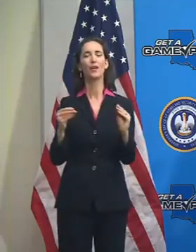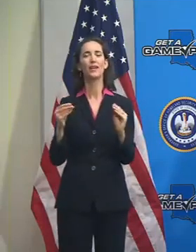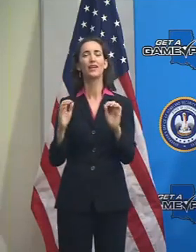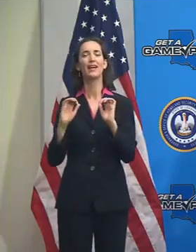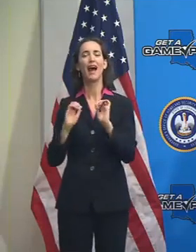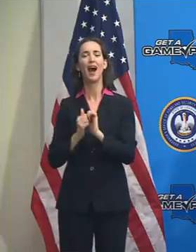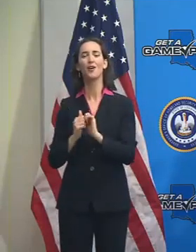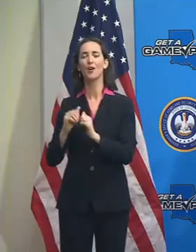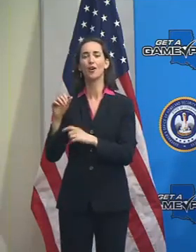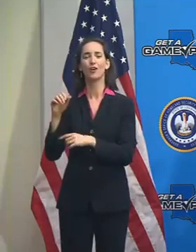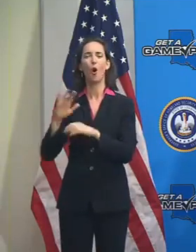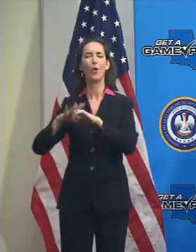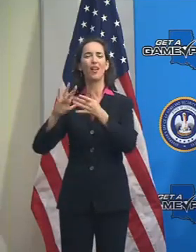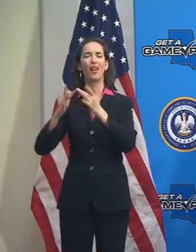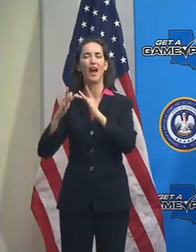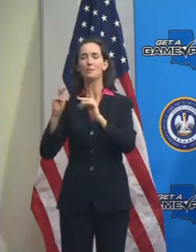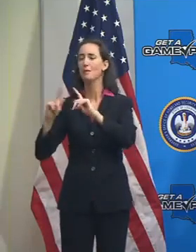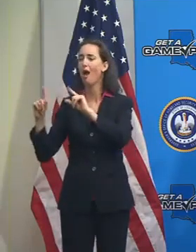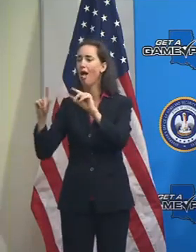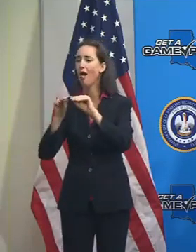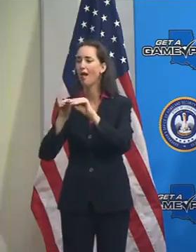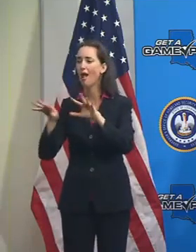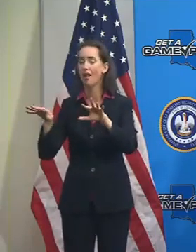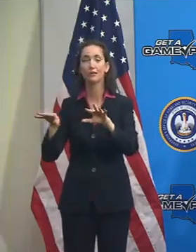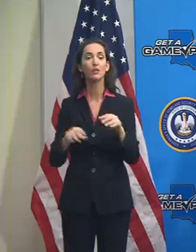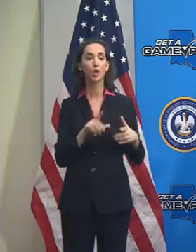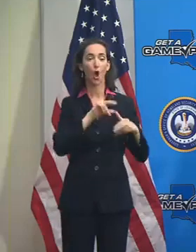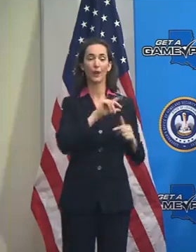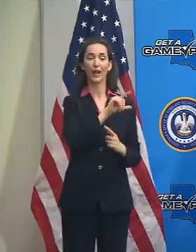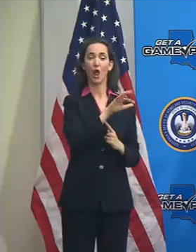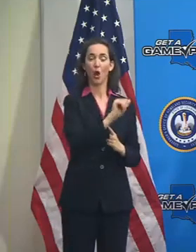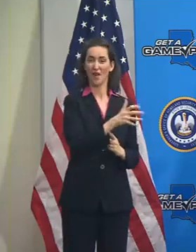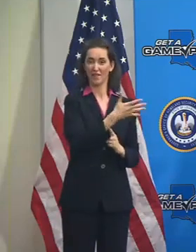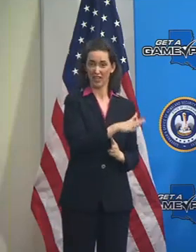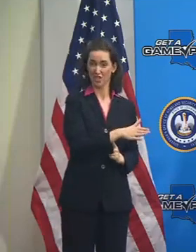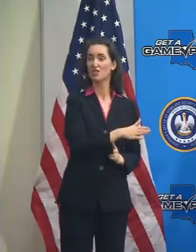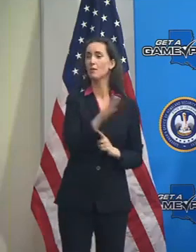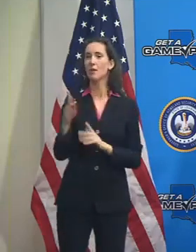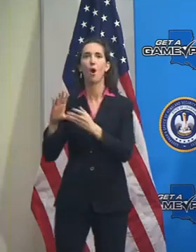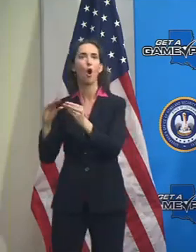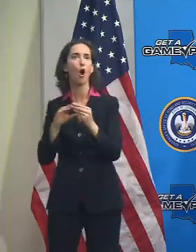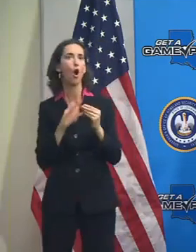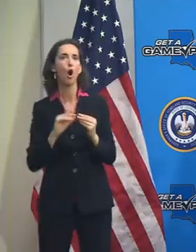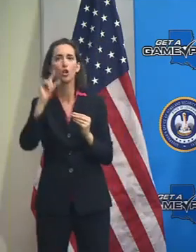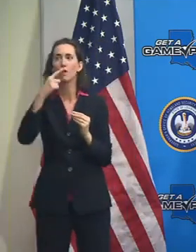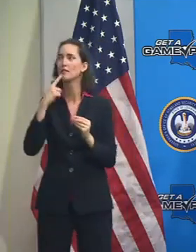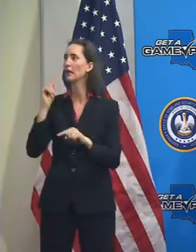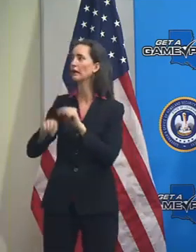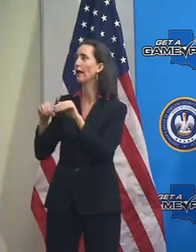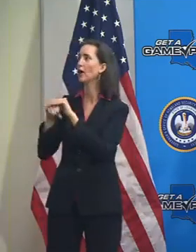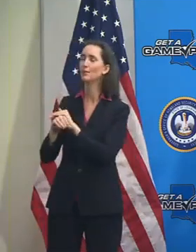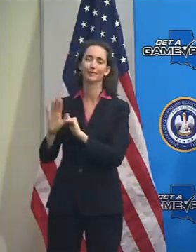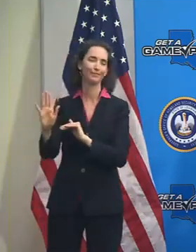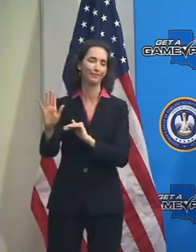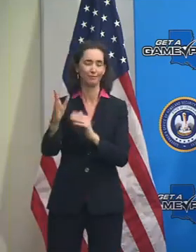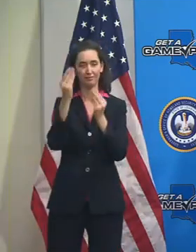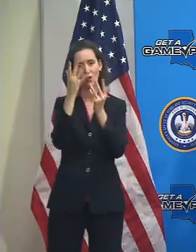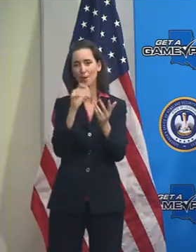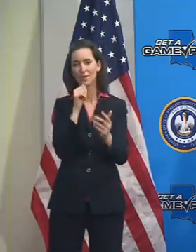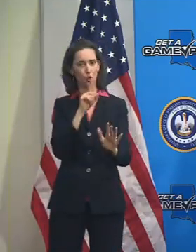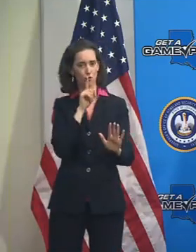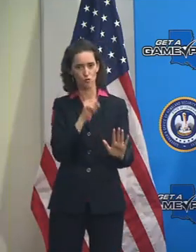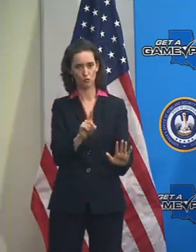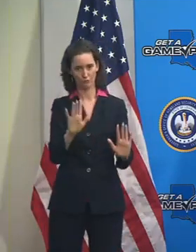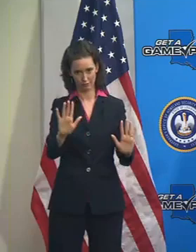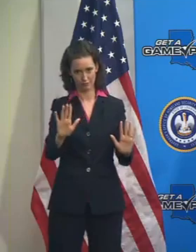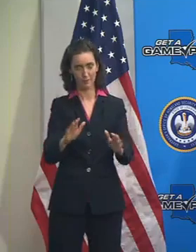gained some currency on social media after Laura, and I thought I would just address that in advance. Let